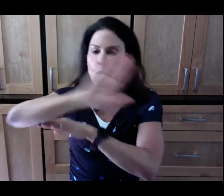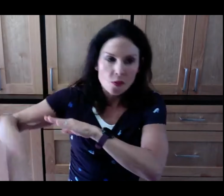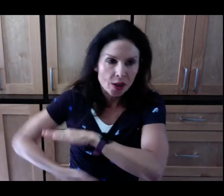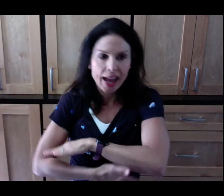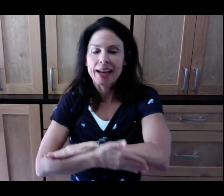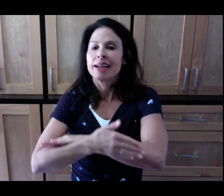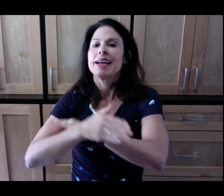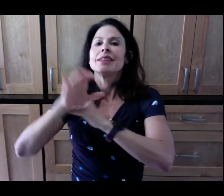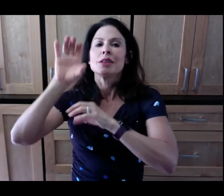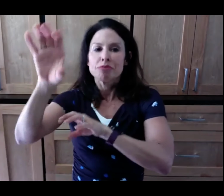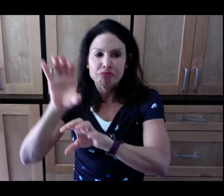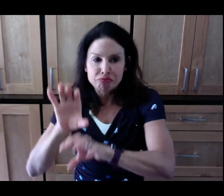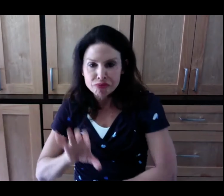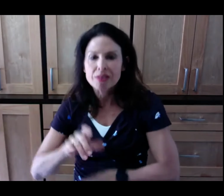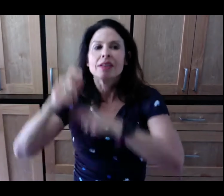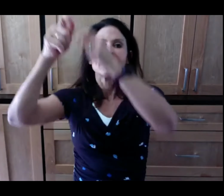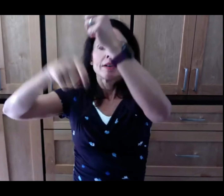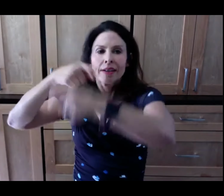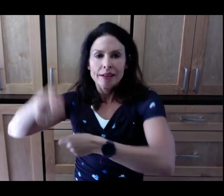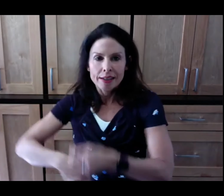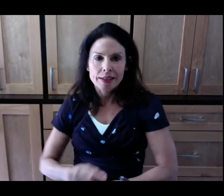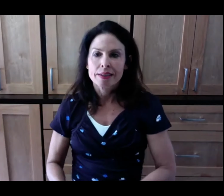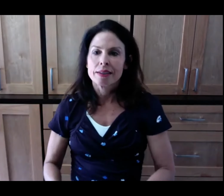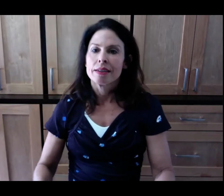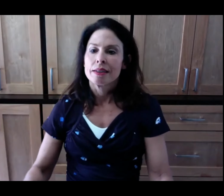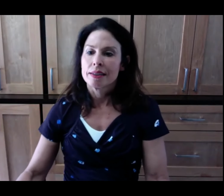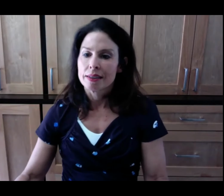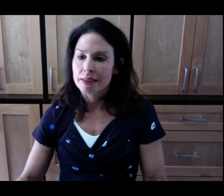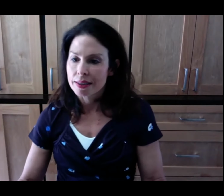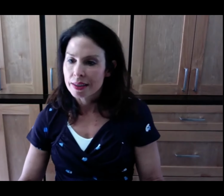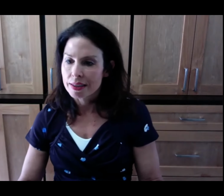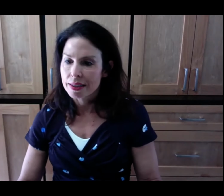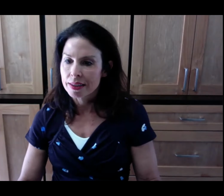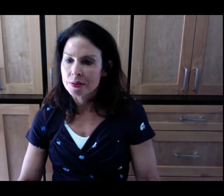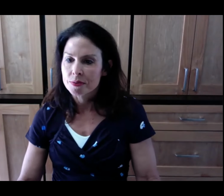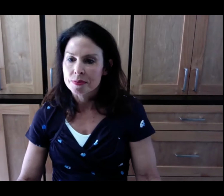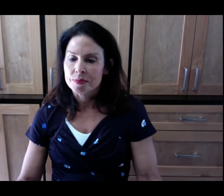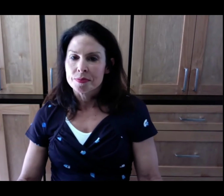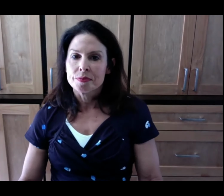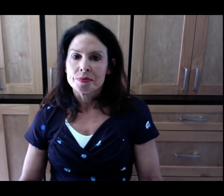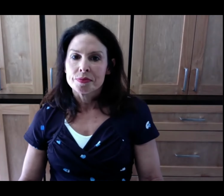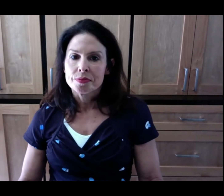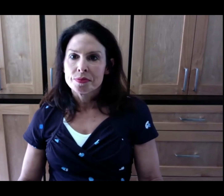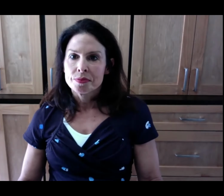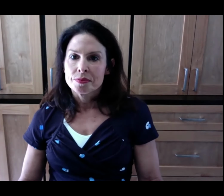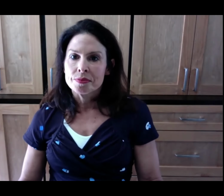It's a slow process. It's not going to happen overnight, but you can slowly replace that content that you have there